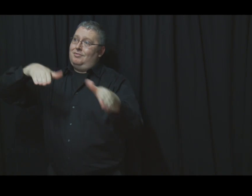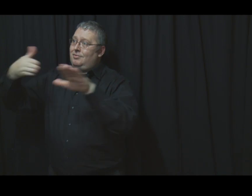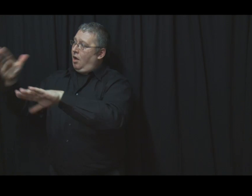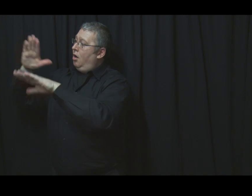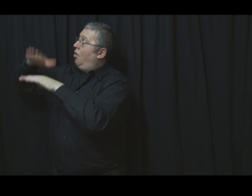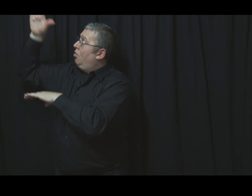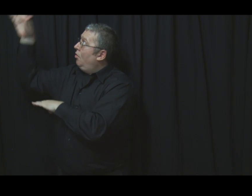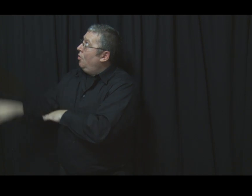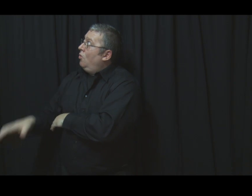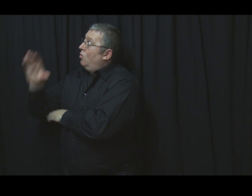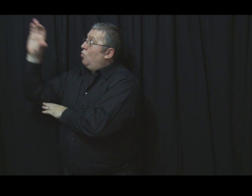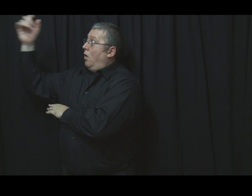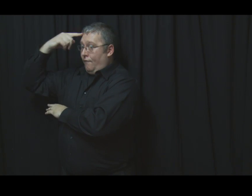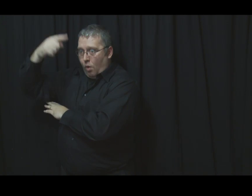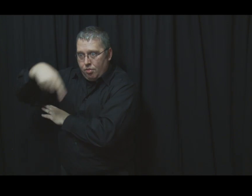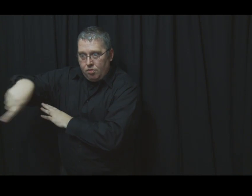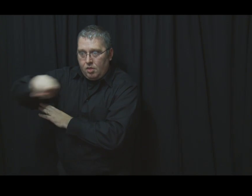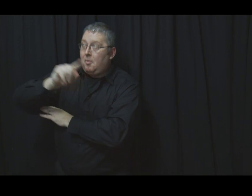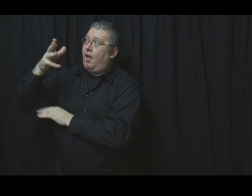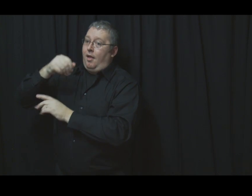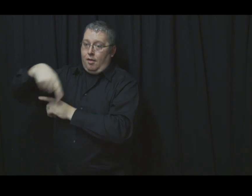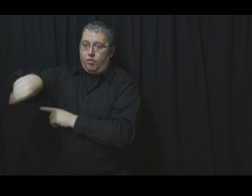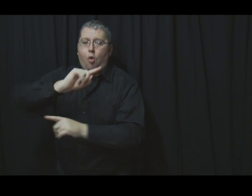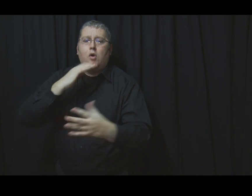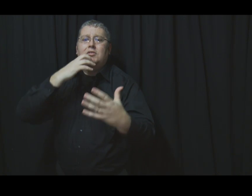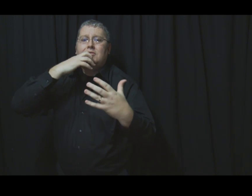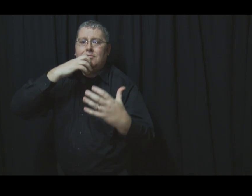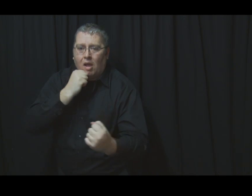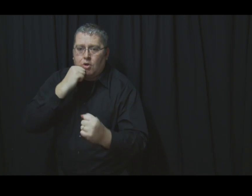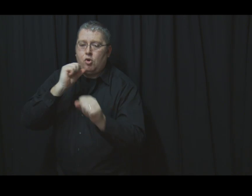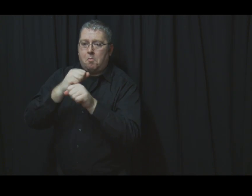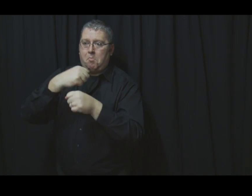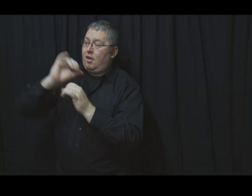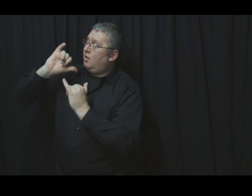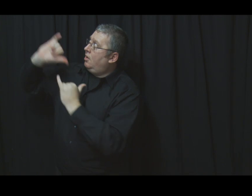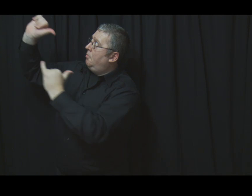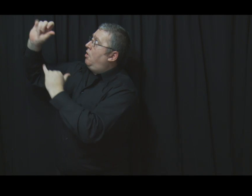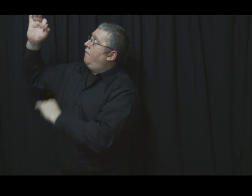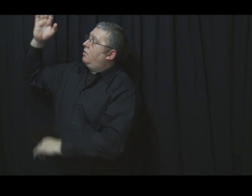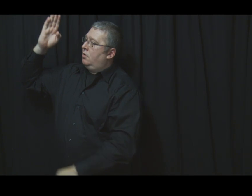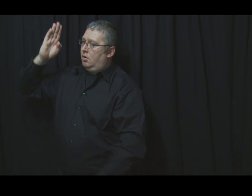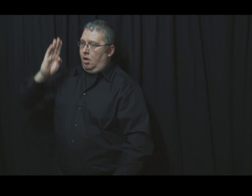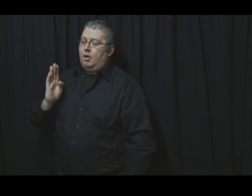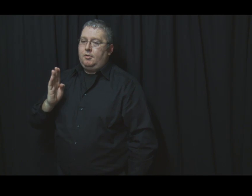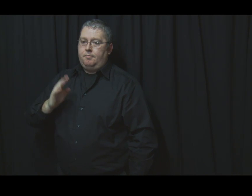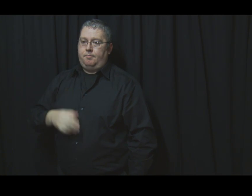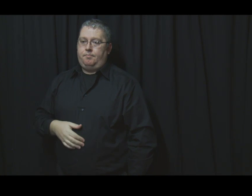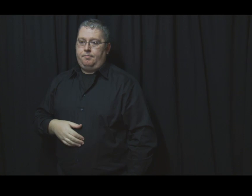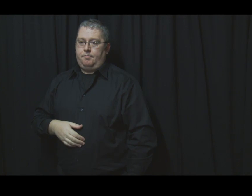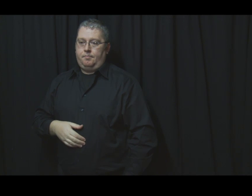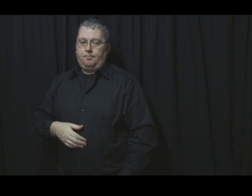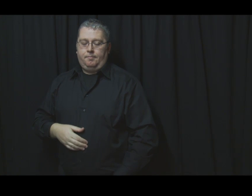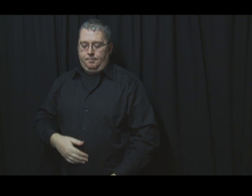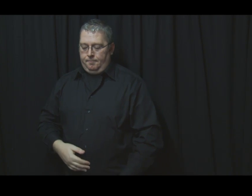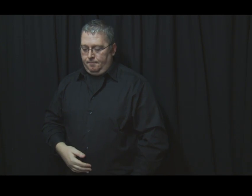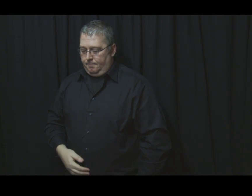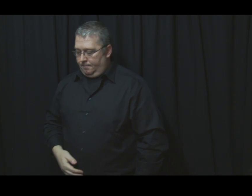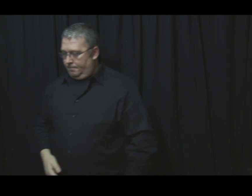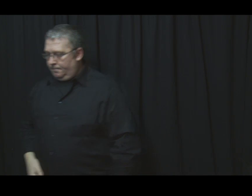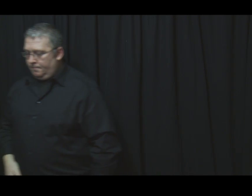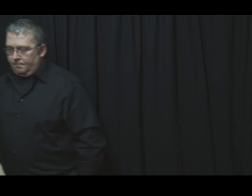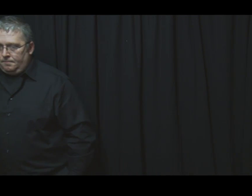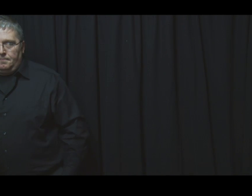them, and that they're special. They're made in the image of God. Very good. Thank you, Mr. Ham. We can applaud Mr. Ham's